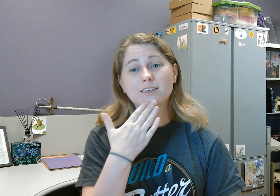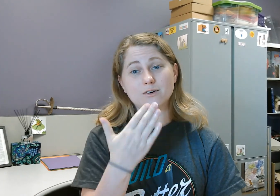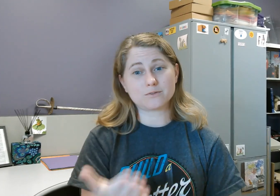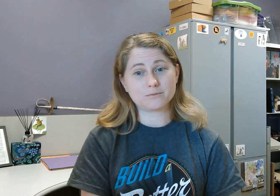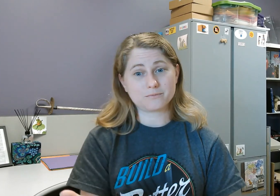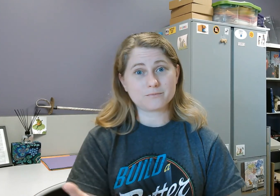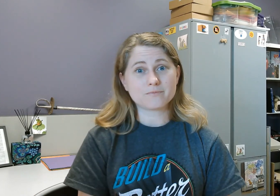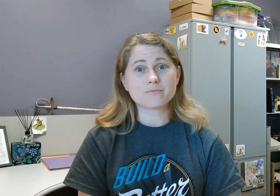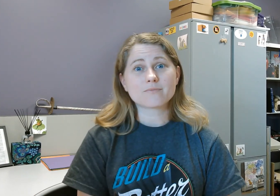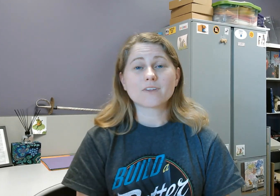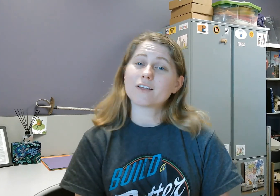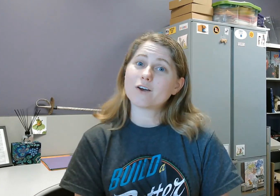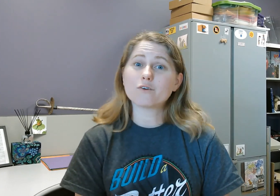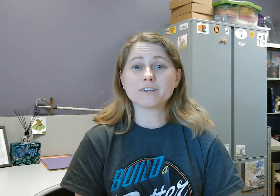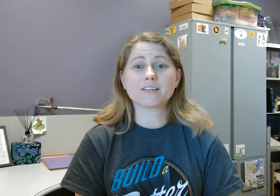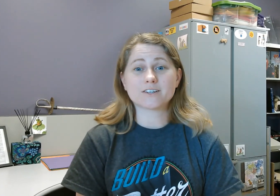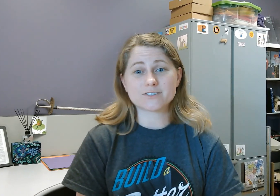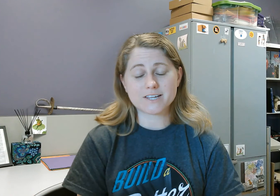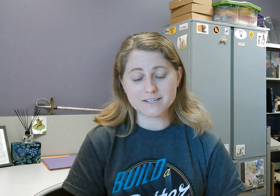you. Hopefully they understand.